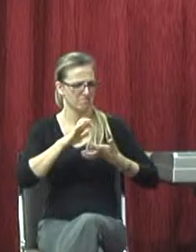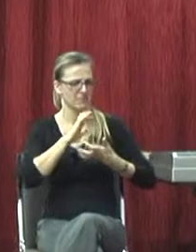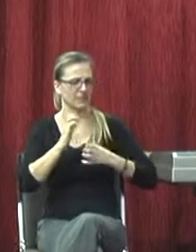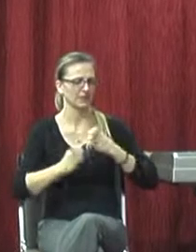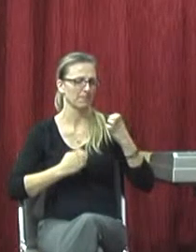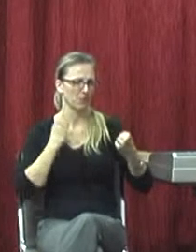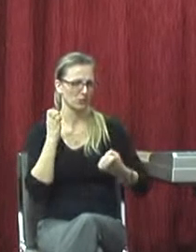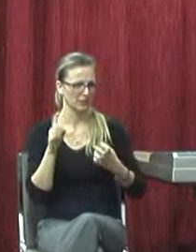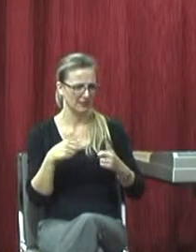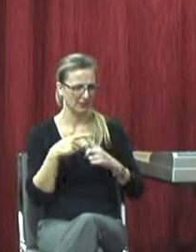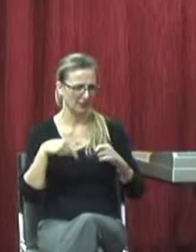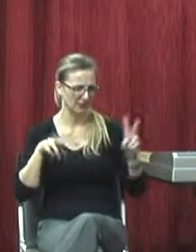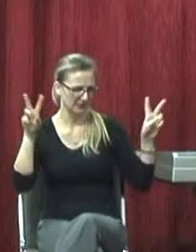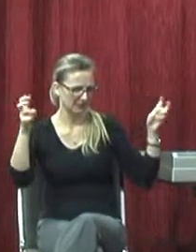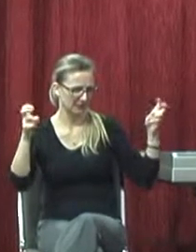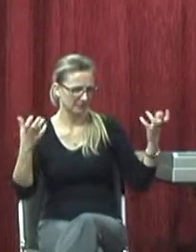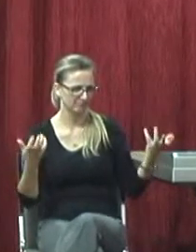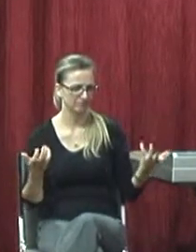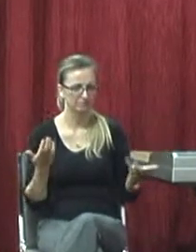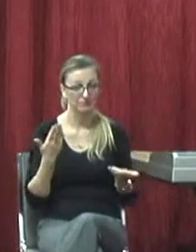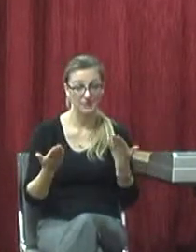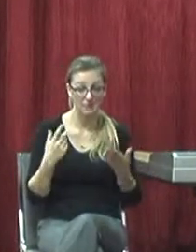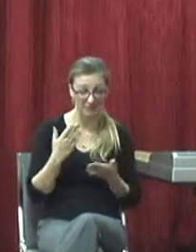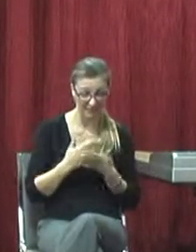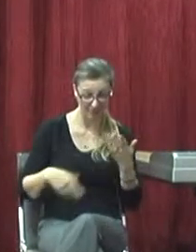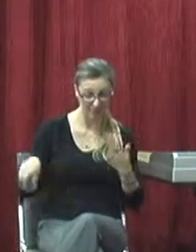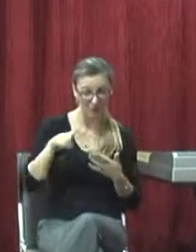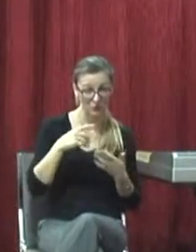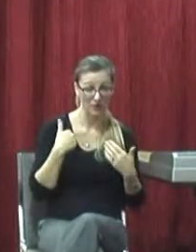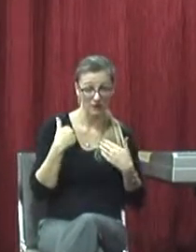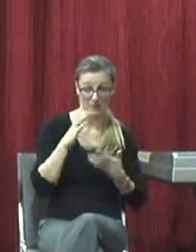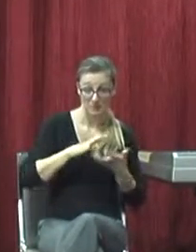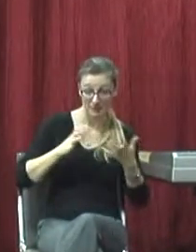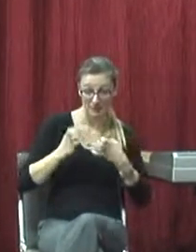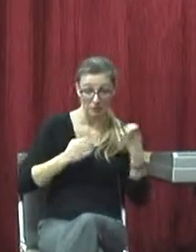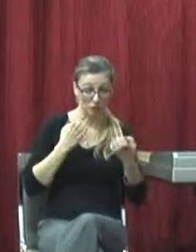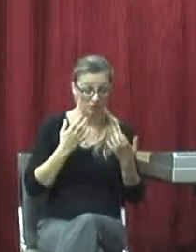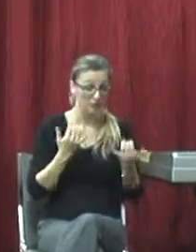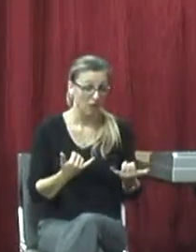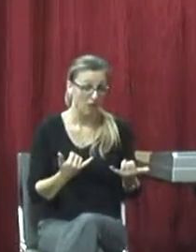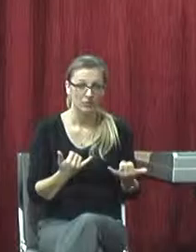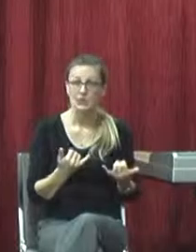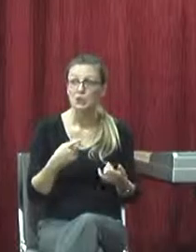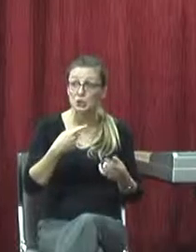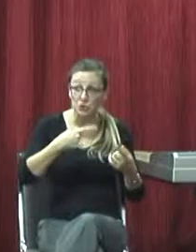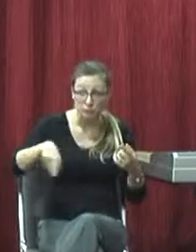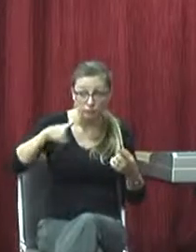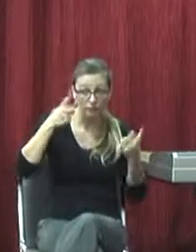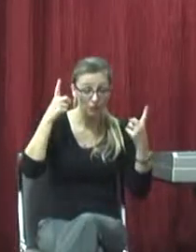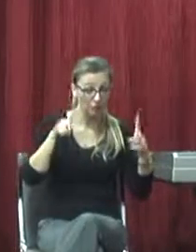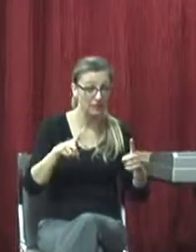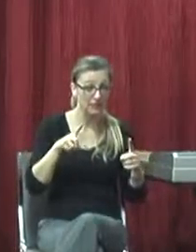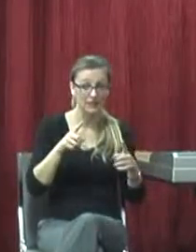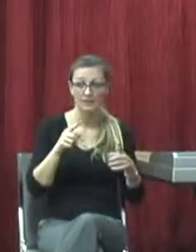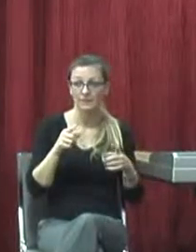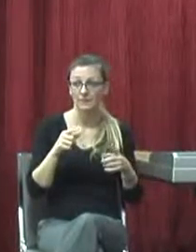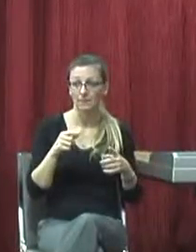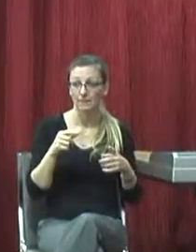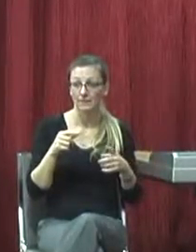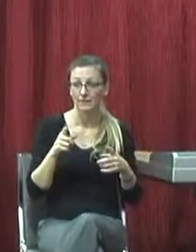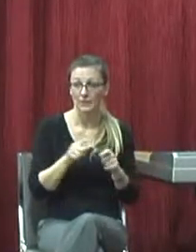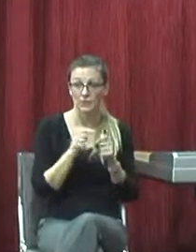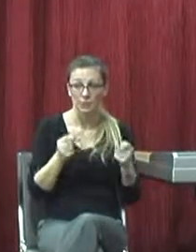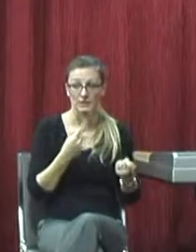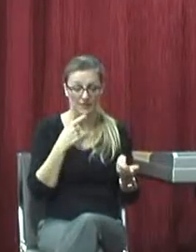this. And perhaps some of you are having those mixed emotions right now. You agree. That's what the Word of God says. But somehow you just like